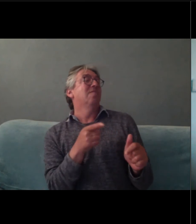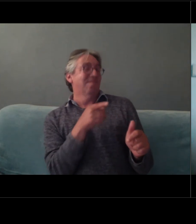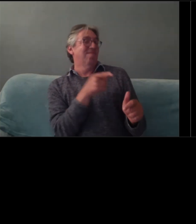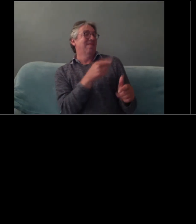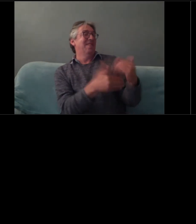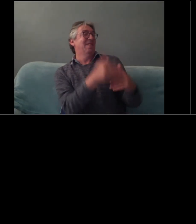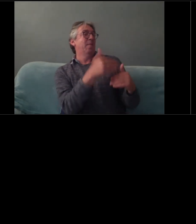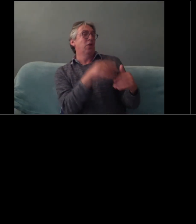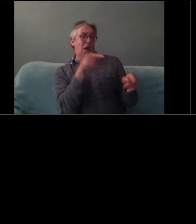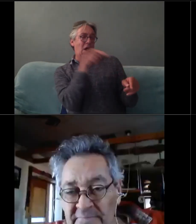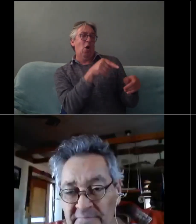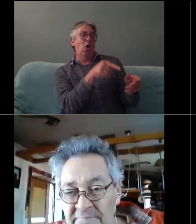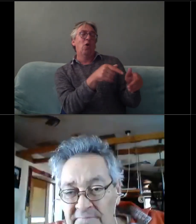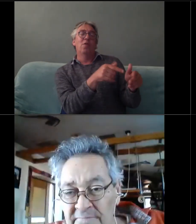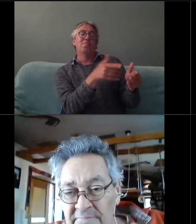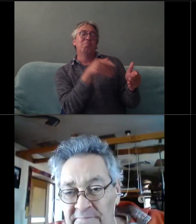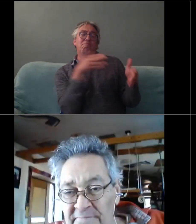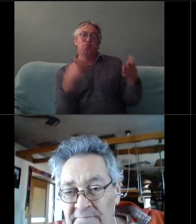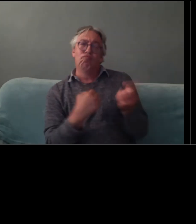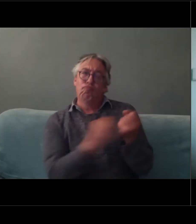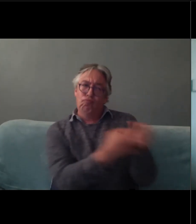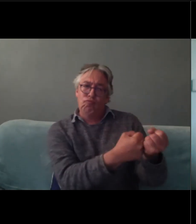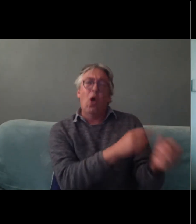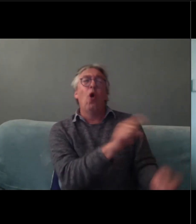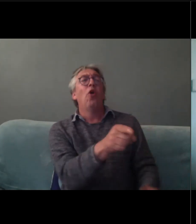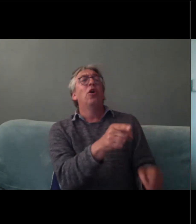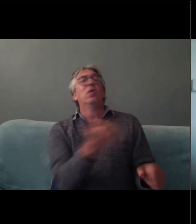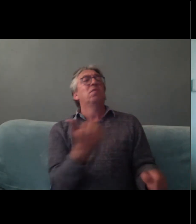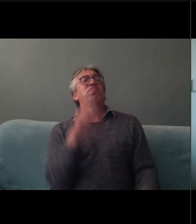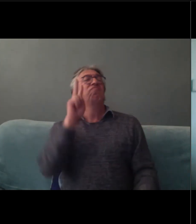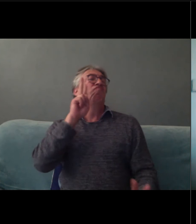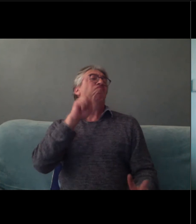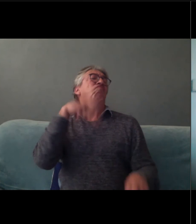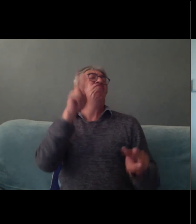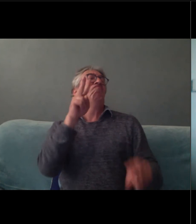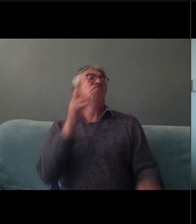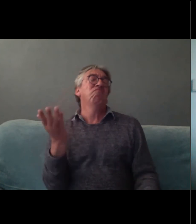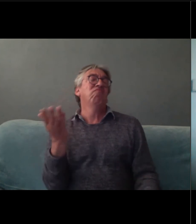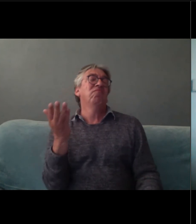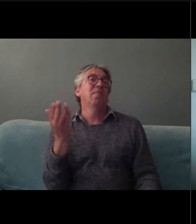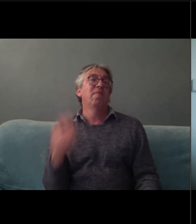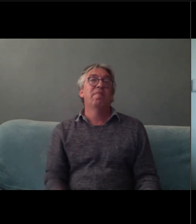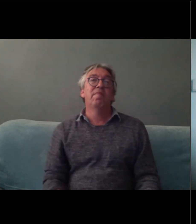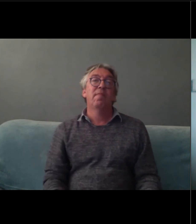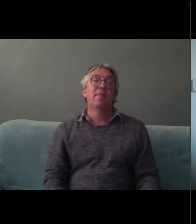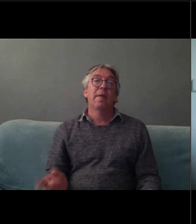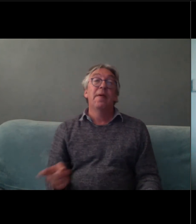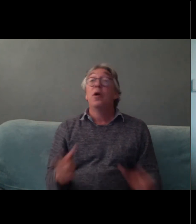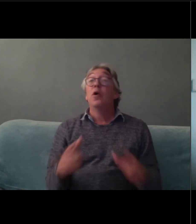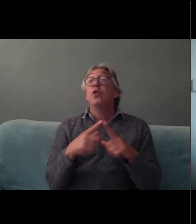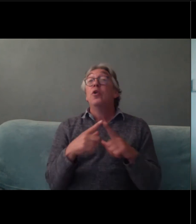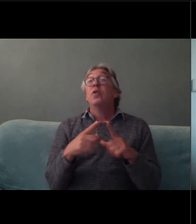There are, of course, the strengths of the model. The scientific nature of the tool of